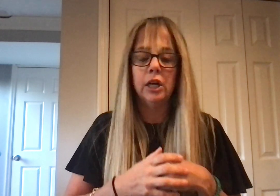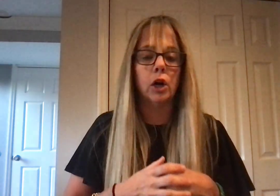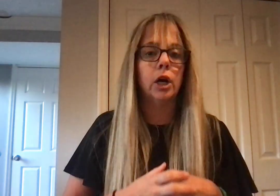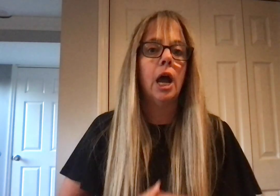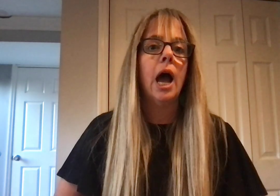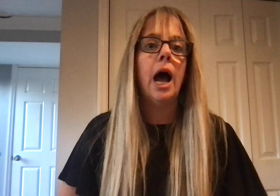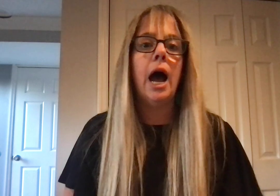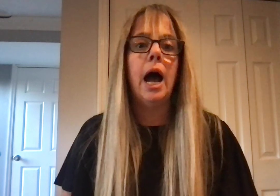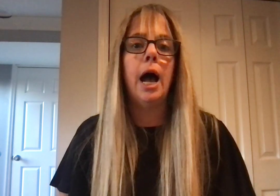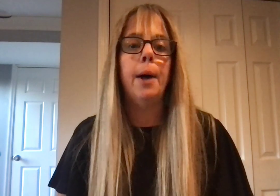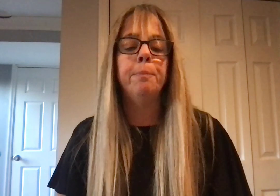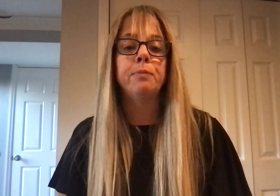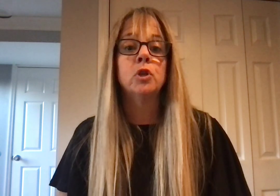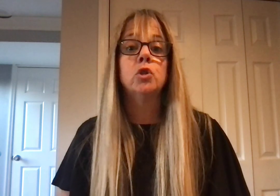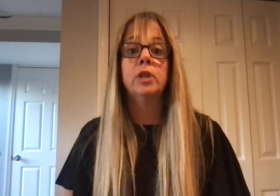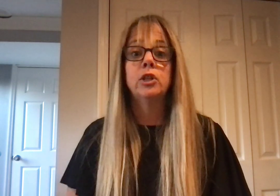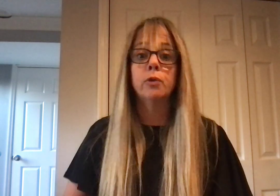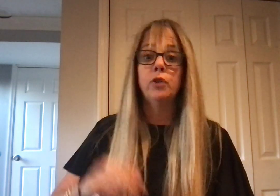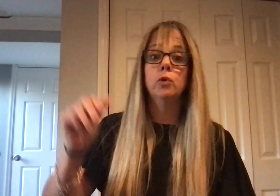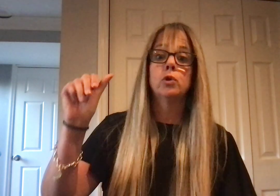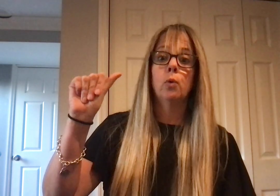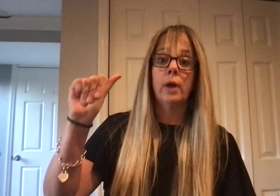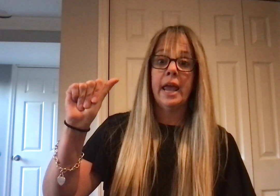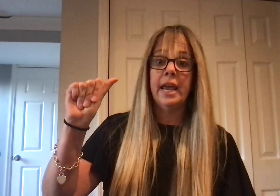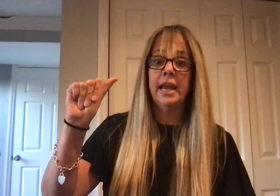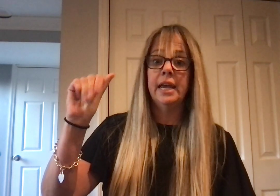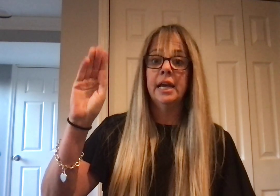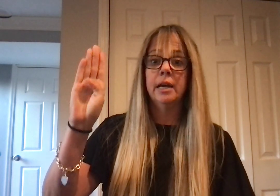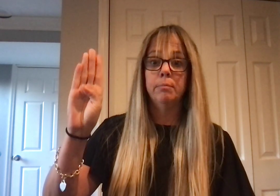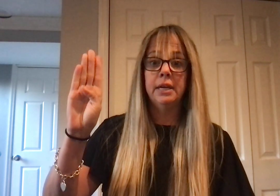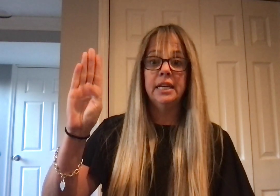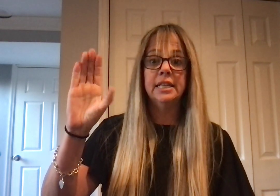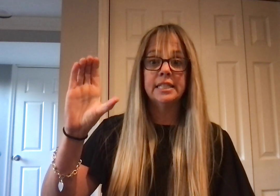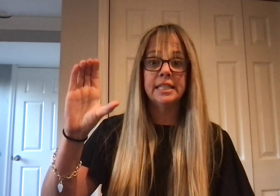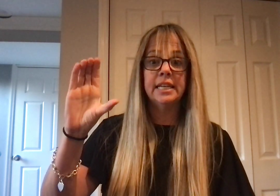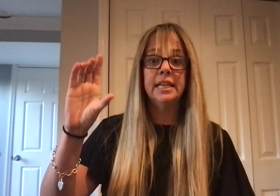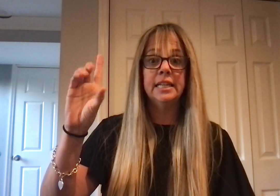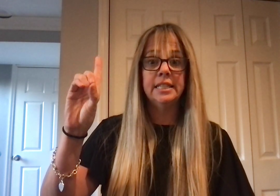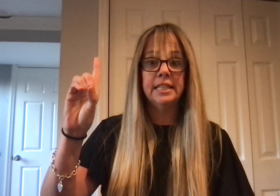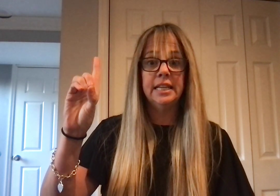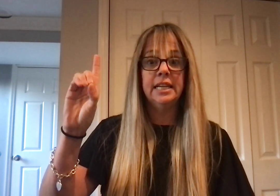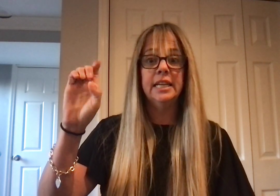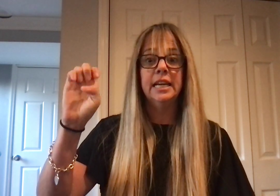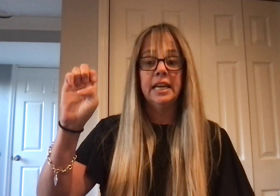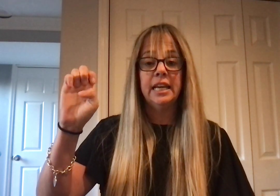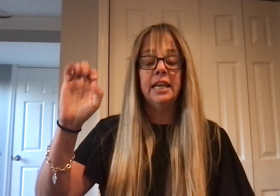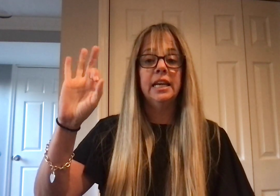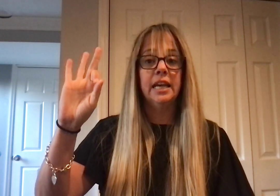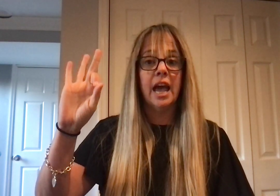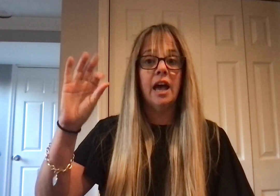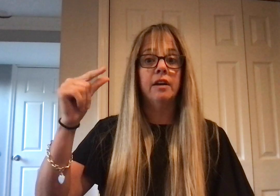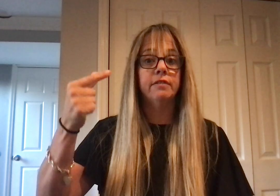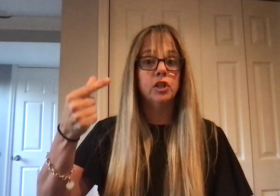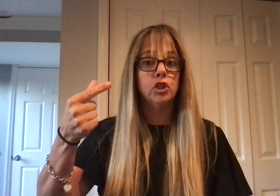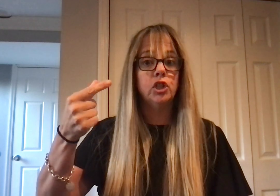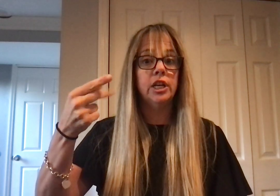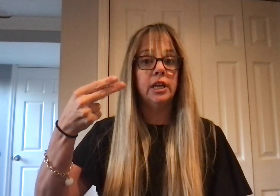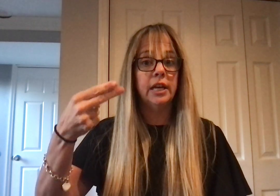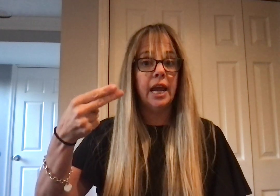clear. So let's review. So A, B, C, D, E, F, G,